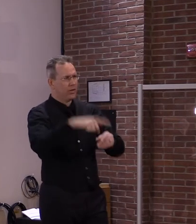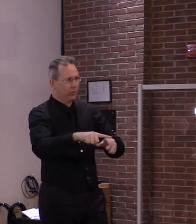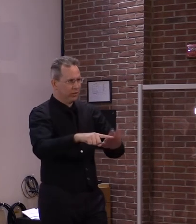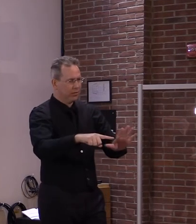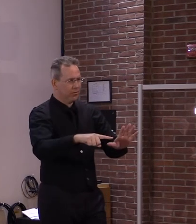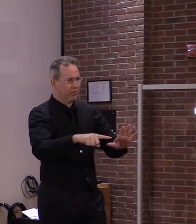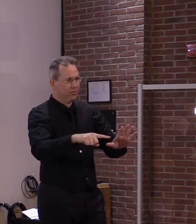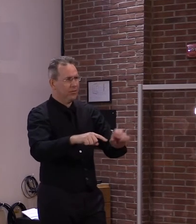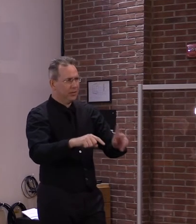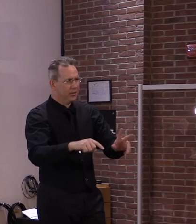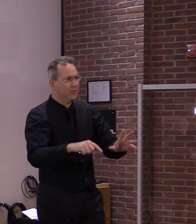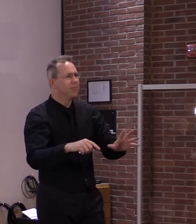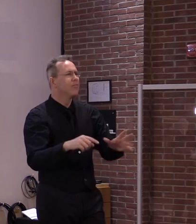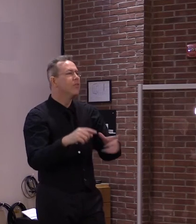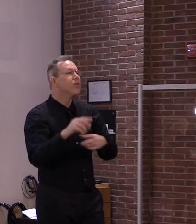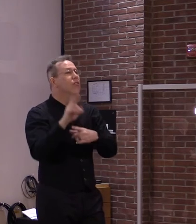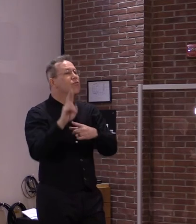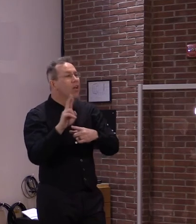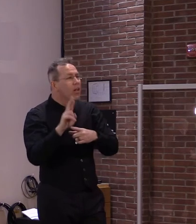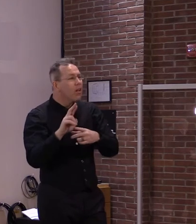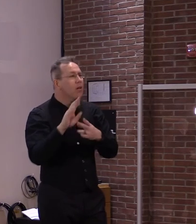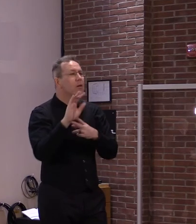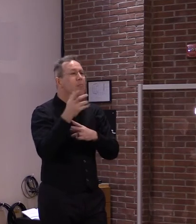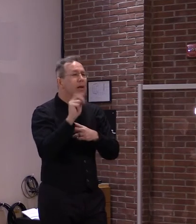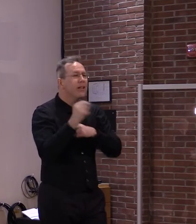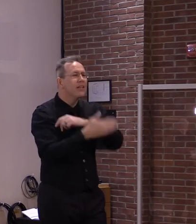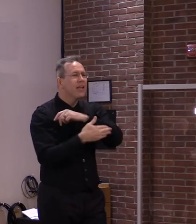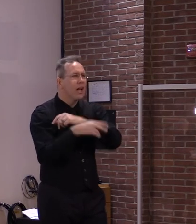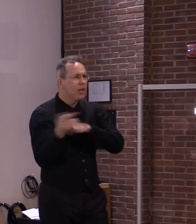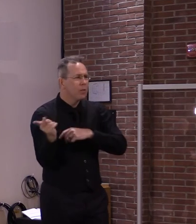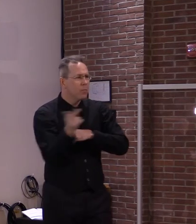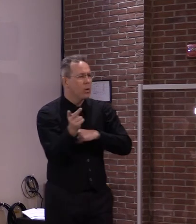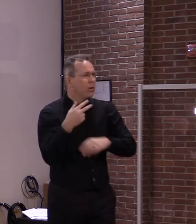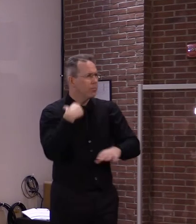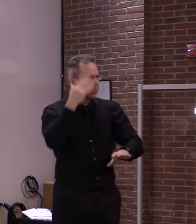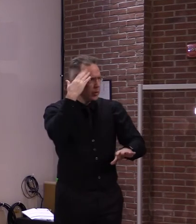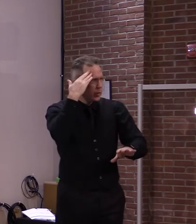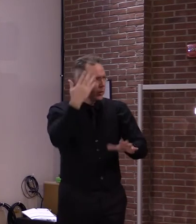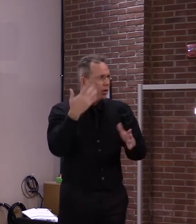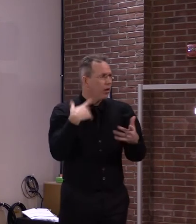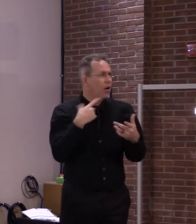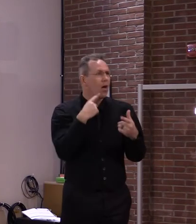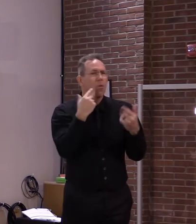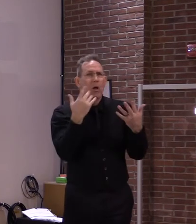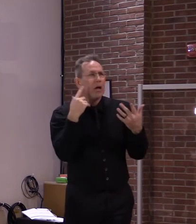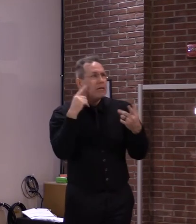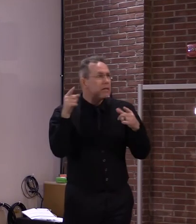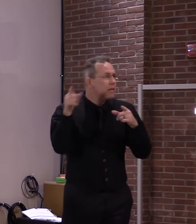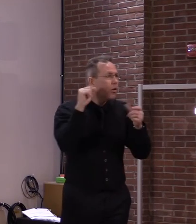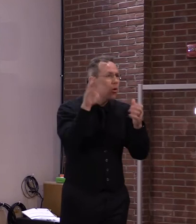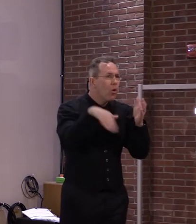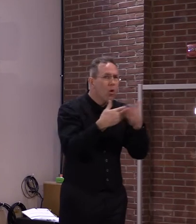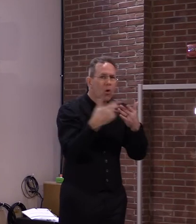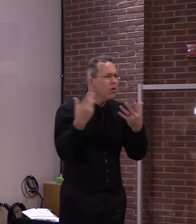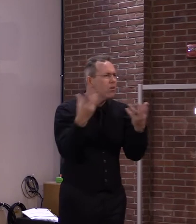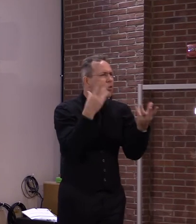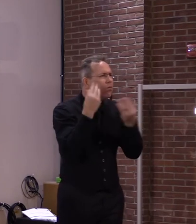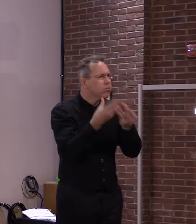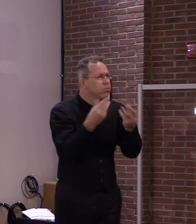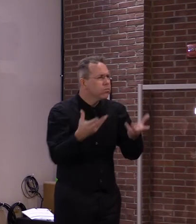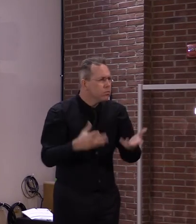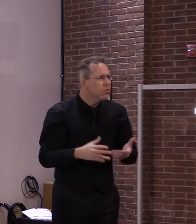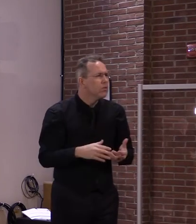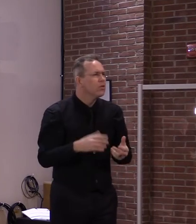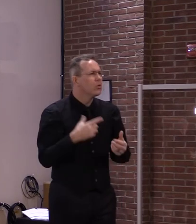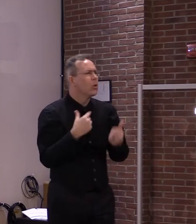counties next week we just wanted to get started as quickly as possible start today we had these contracts and